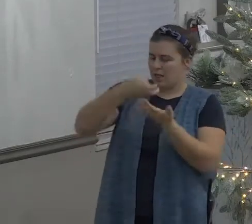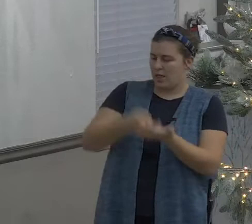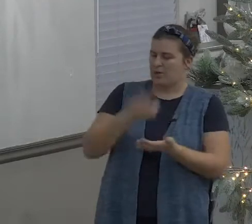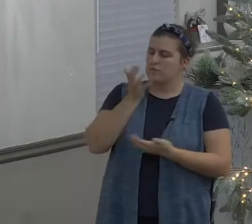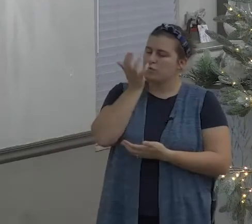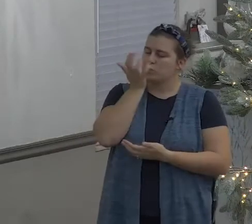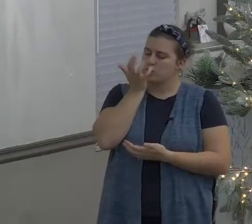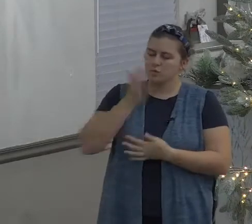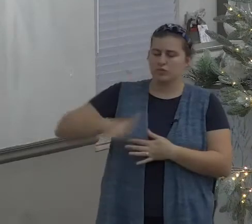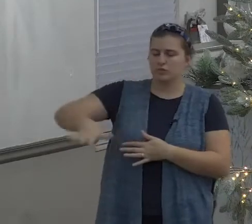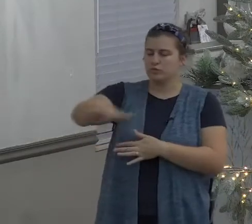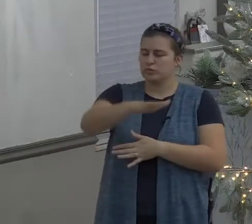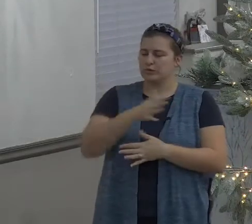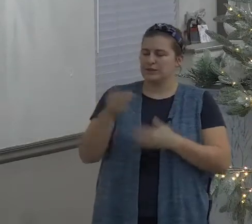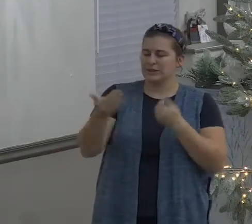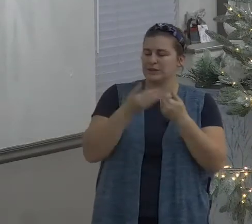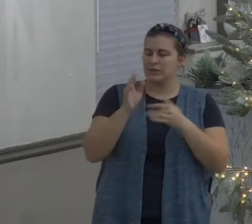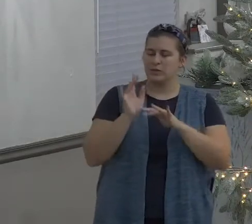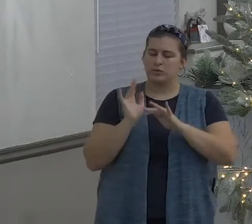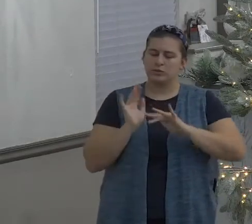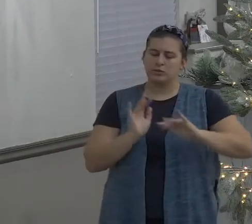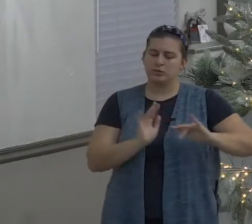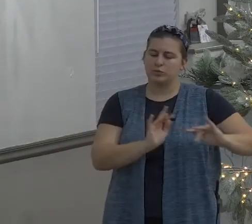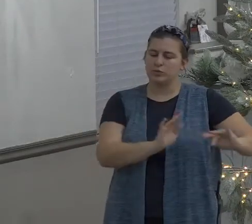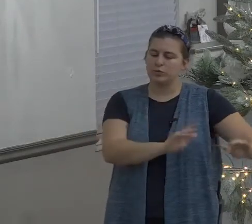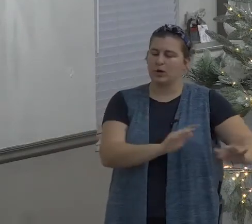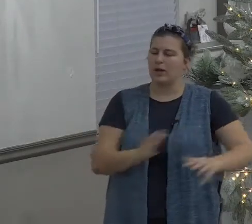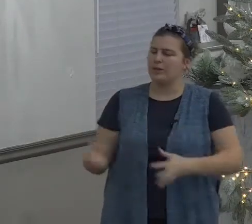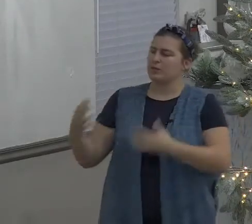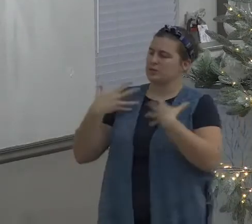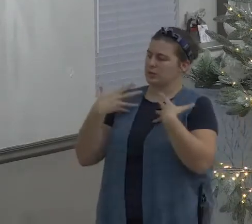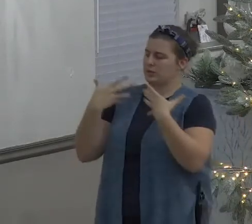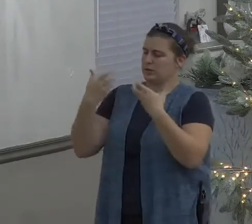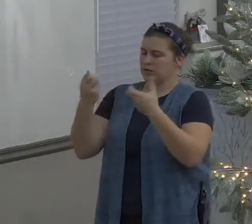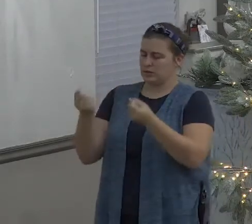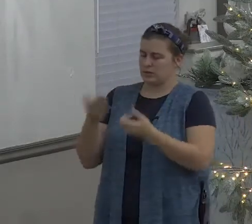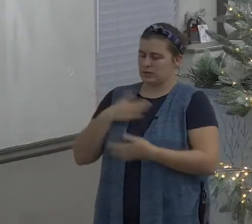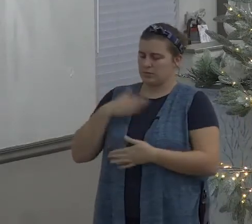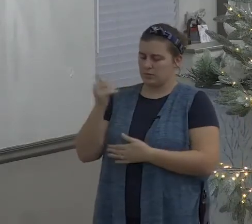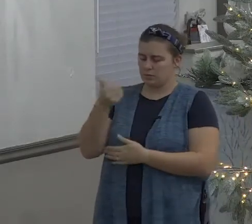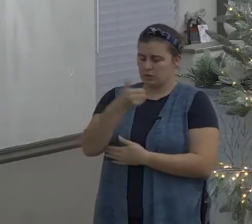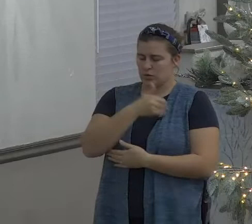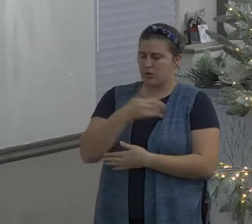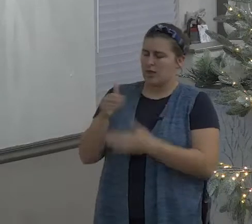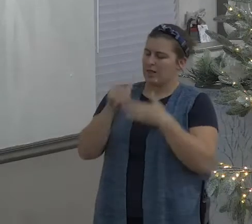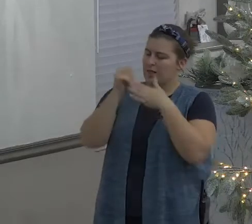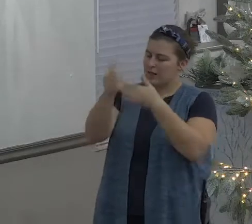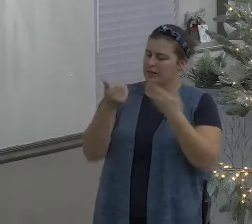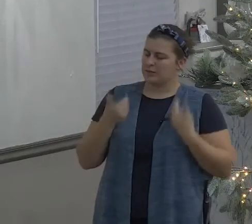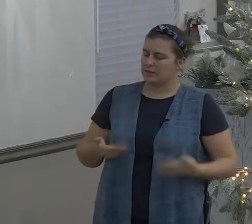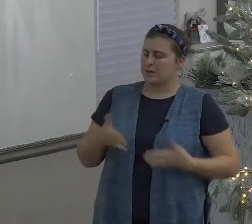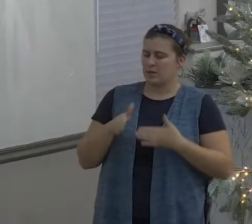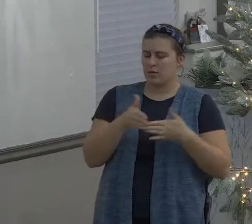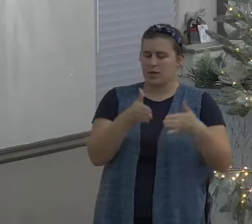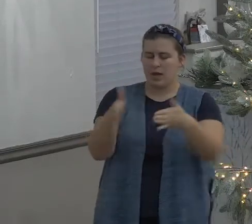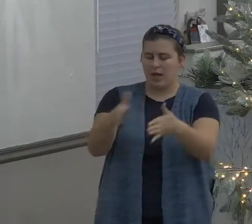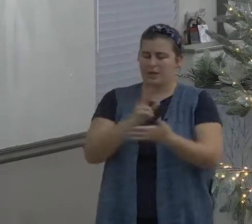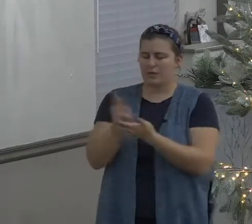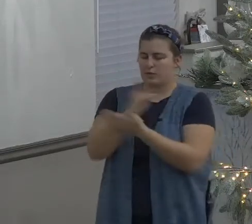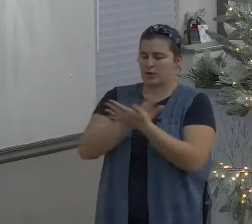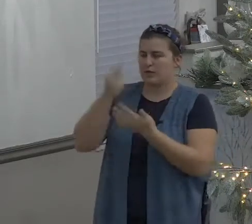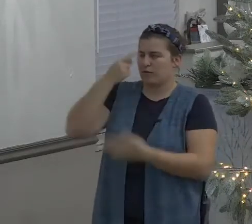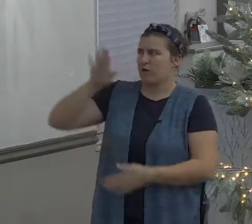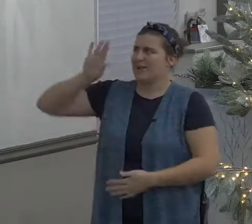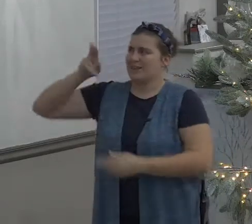and we'll read it the Lord is my shepherd I shall not want he maketh me to lie down in green pastures